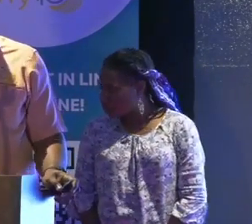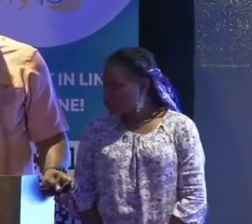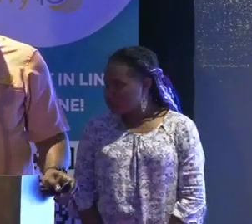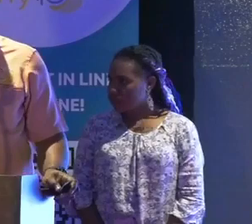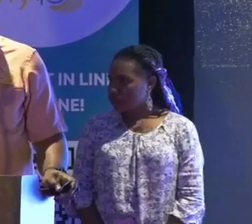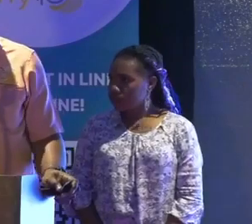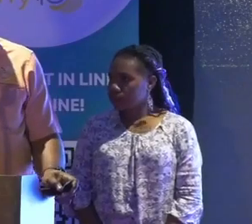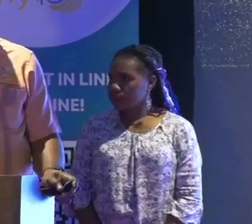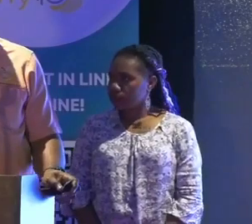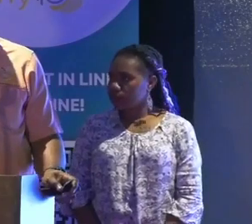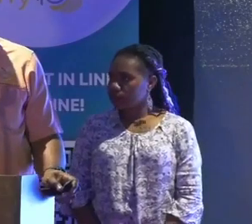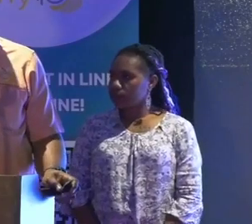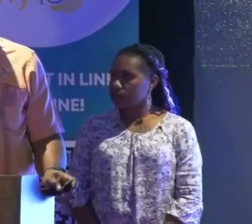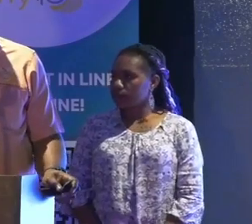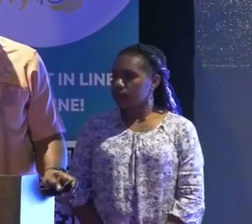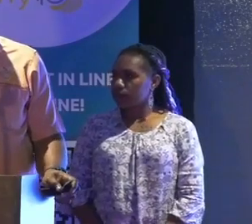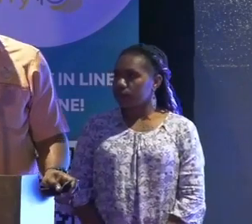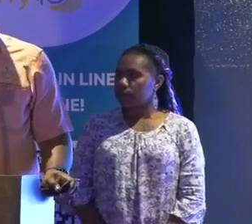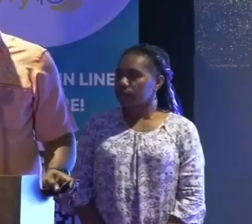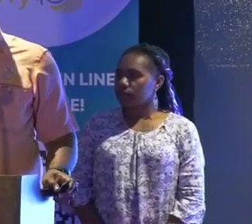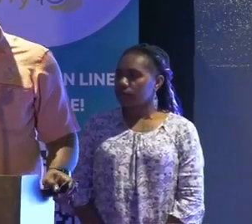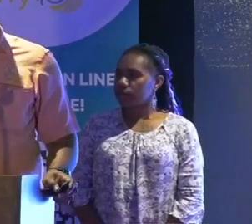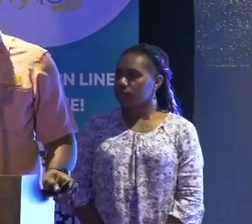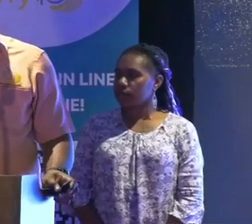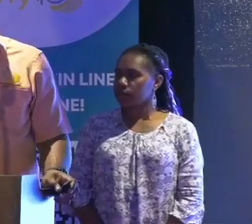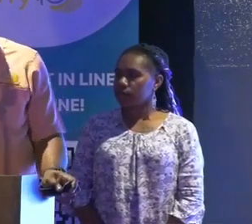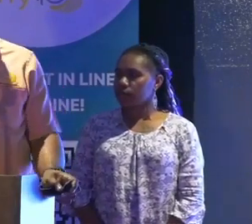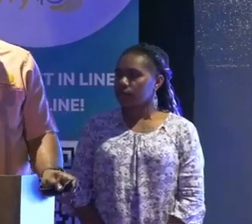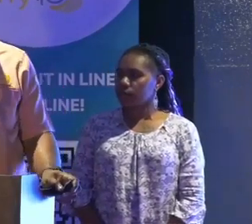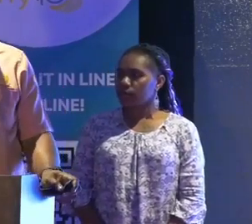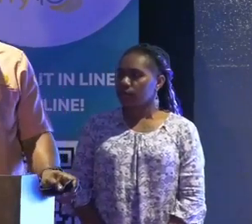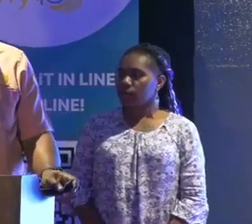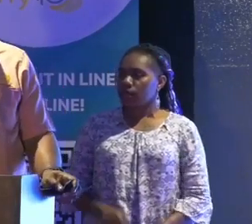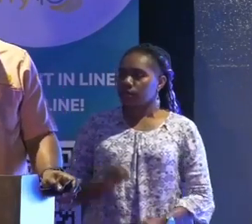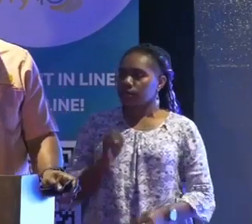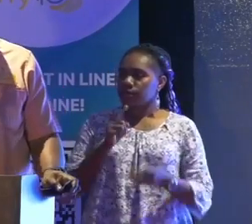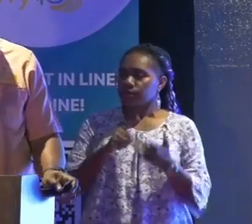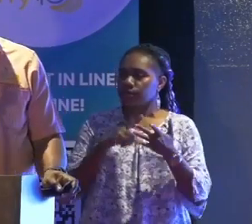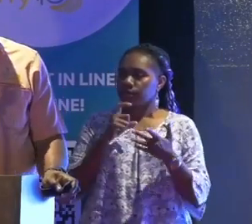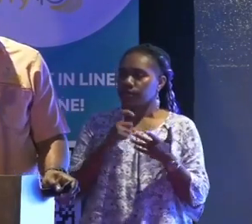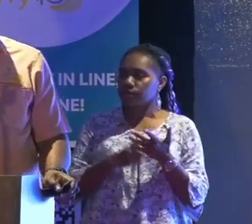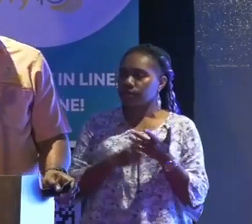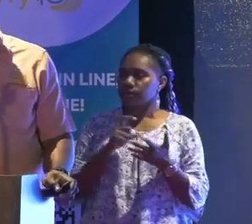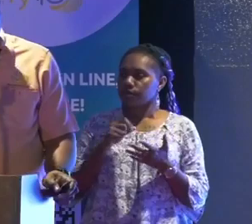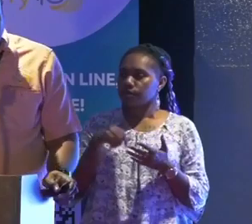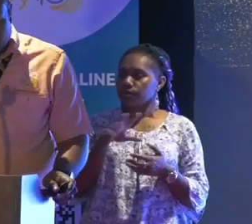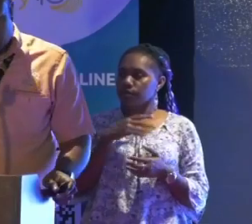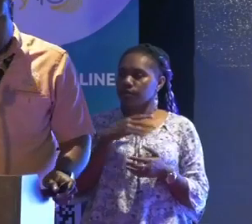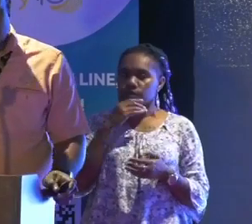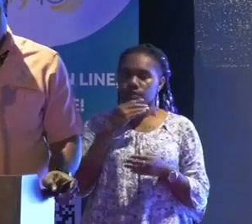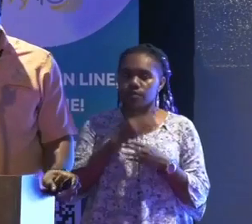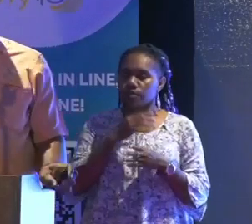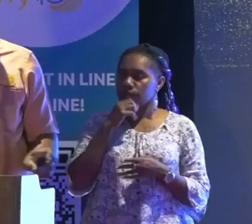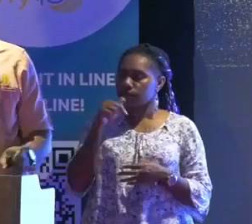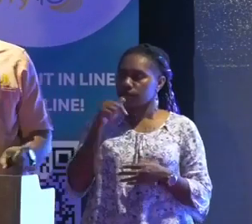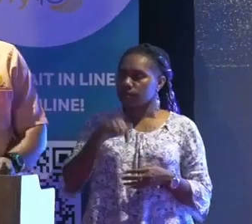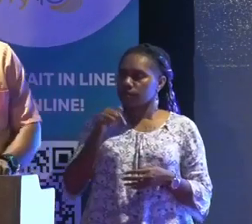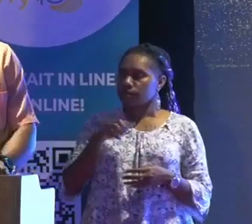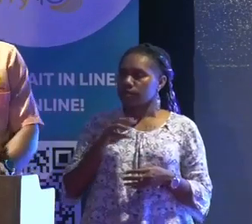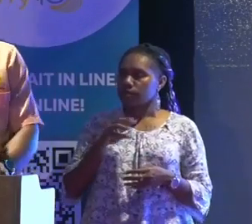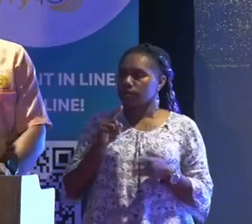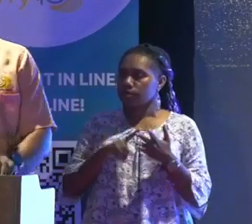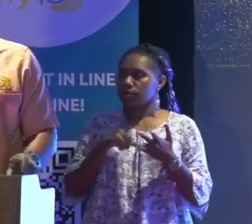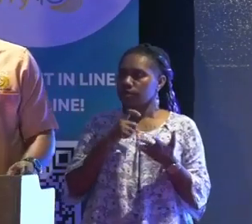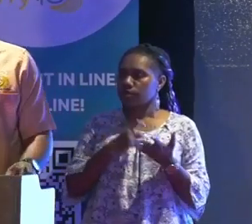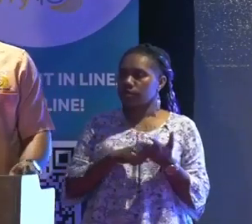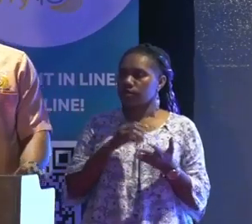have other tax salary wage experts among us coming from the regional offices as